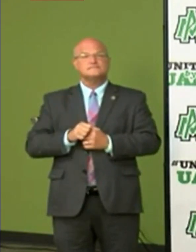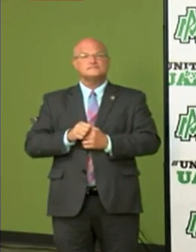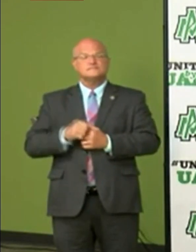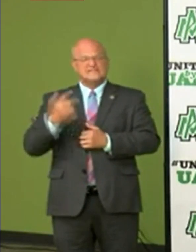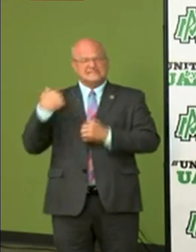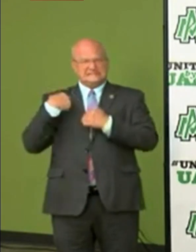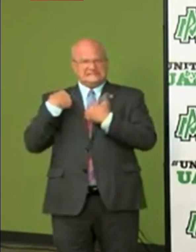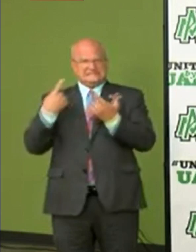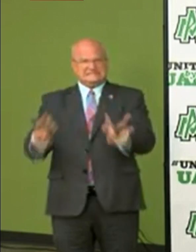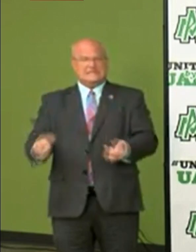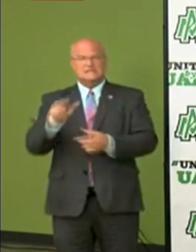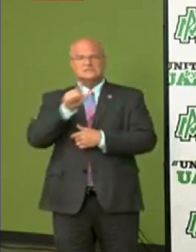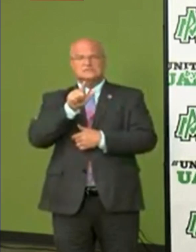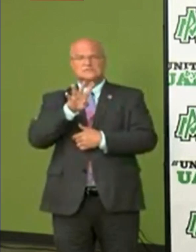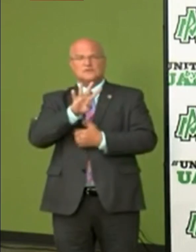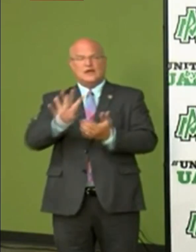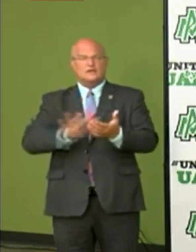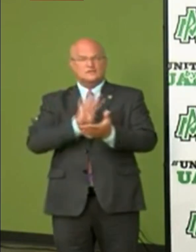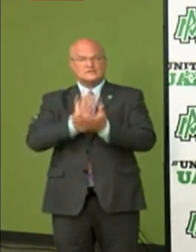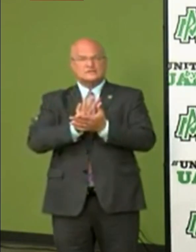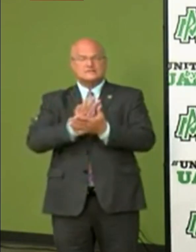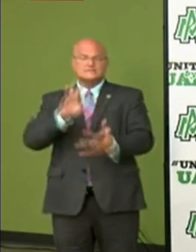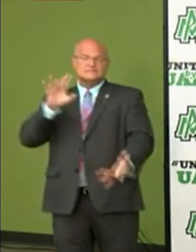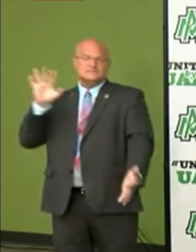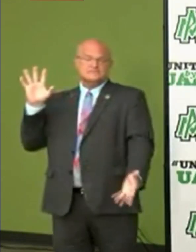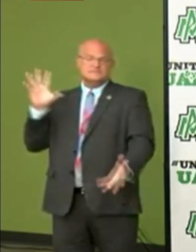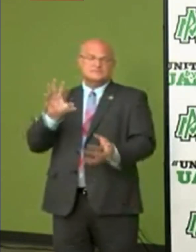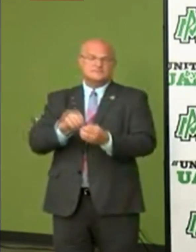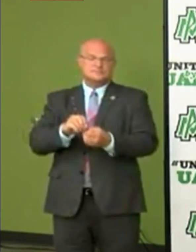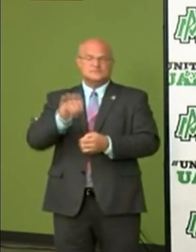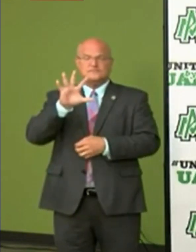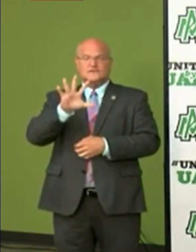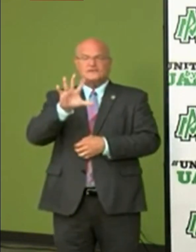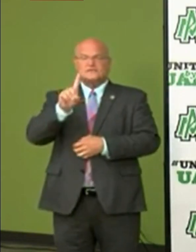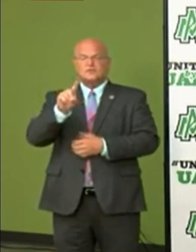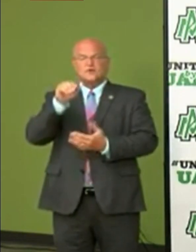over the last 24 hours. That brings our total to